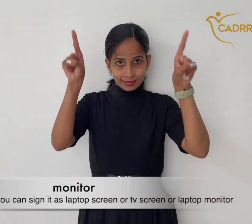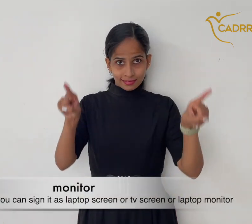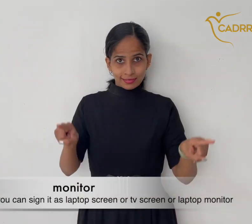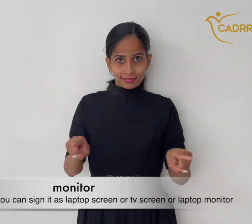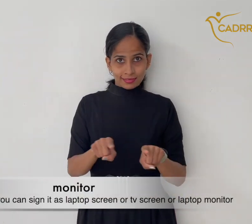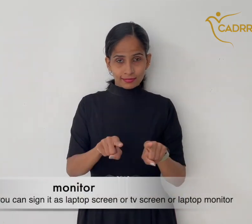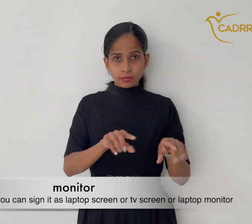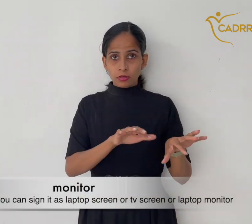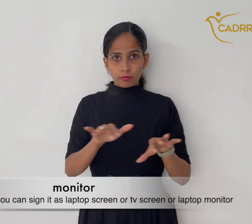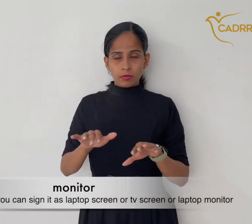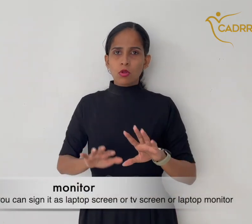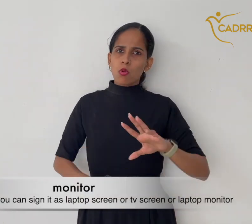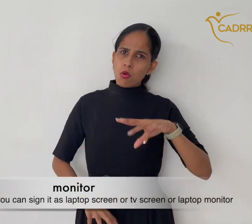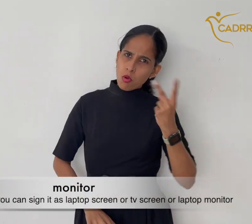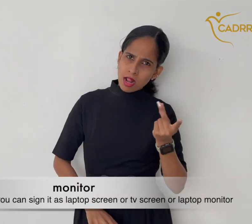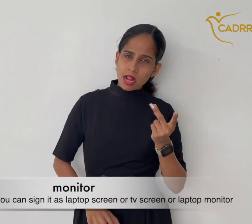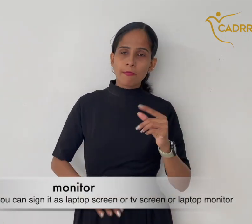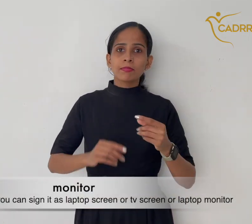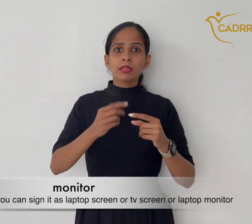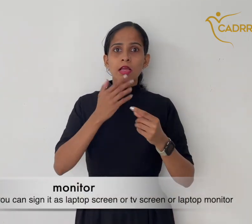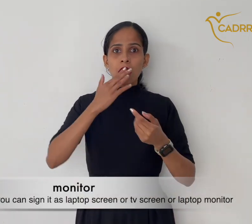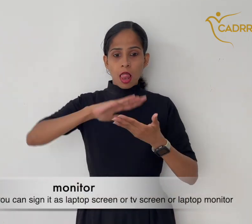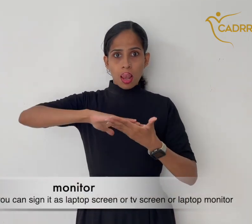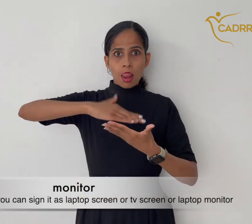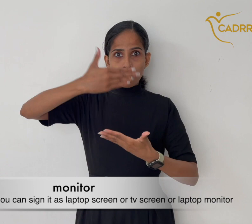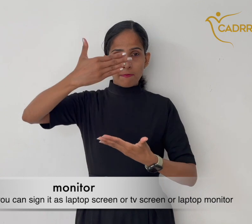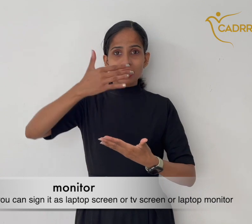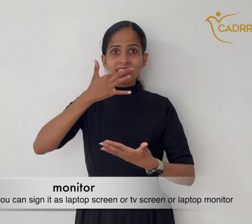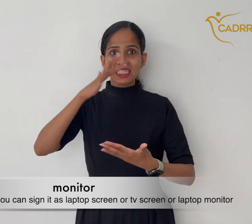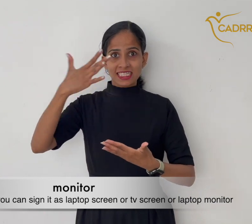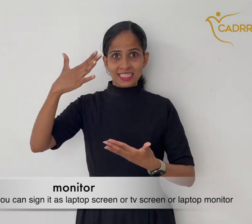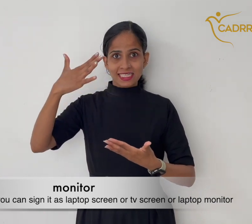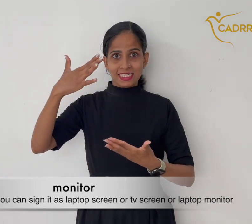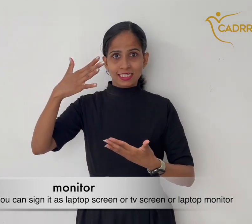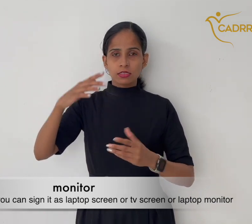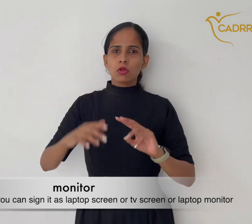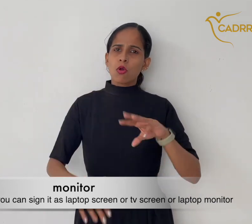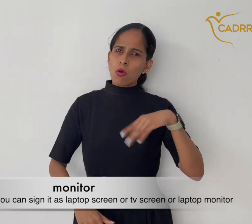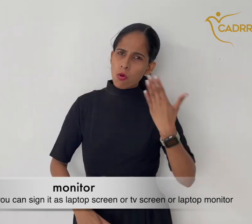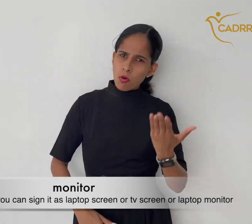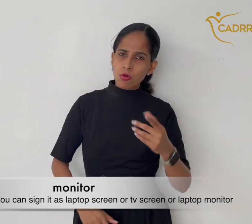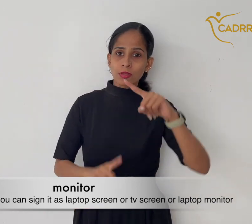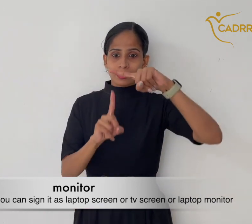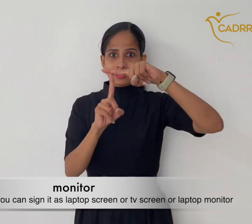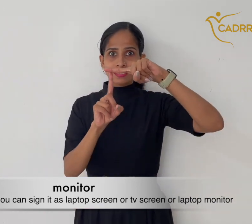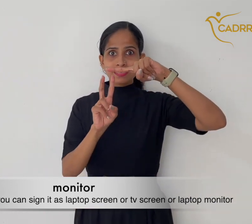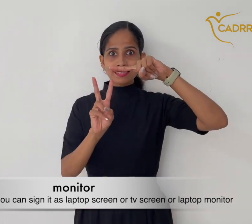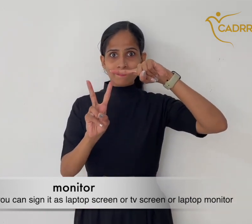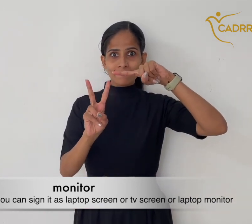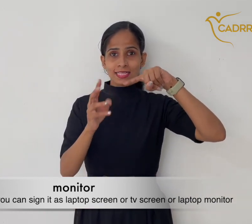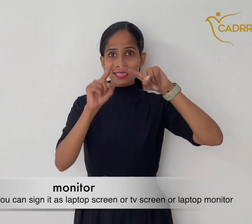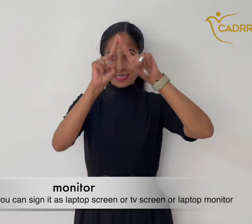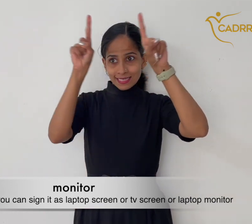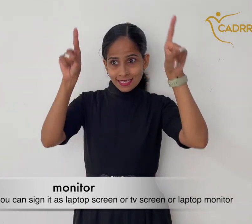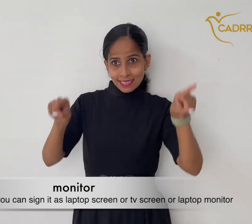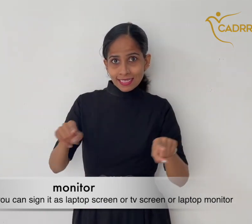Monitor. Screen of a laptop. Or you can sign it as laptop screen. Or TV